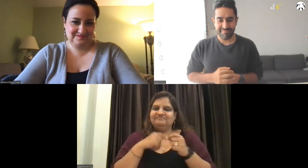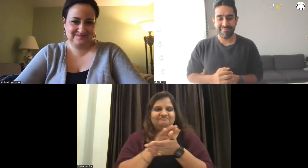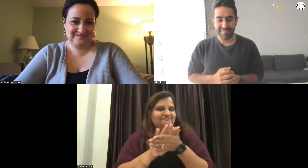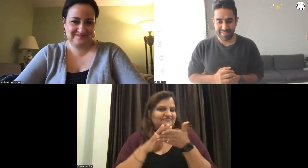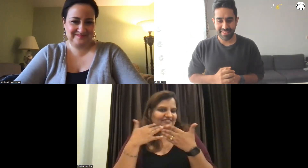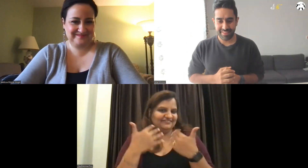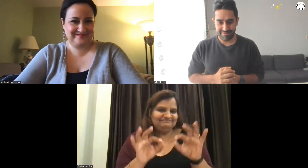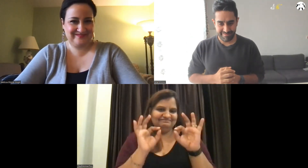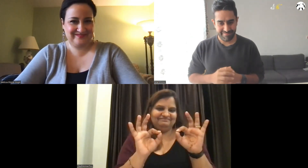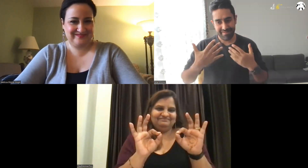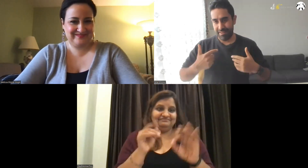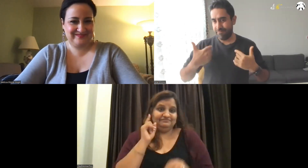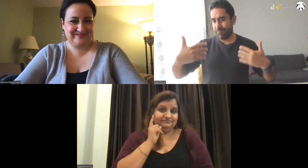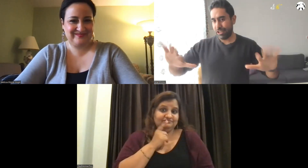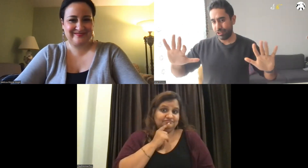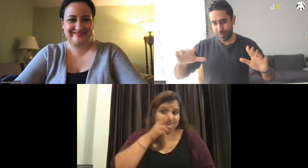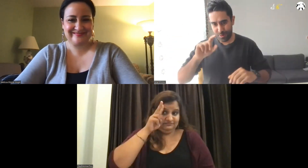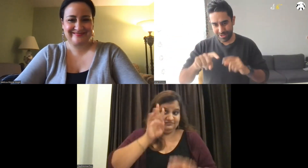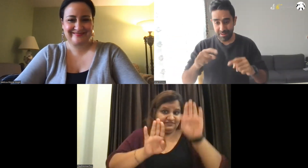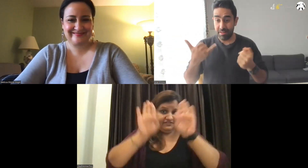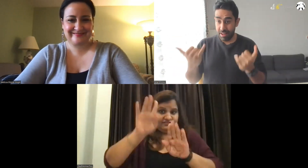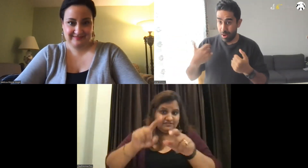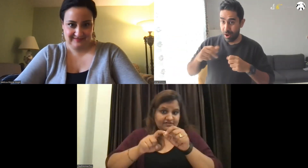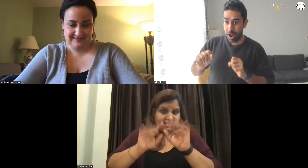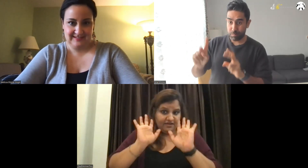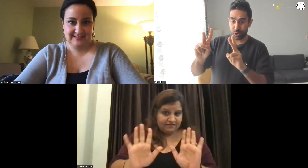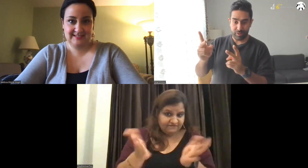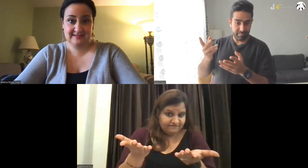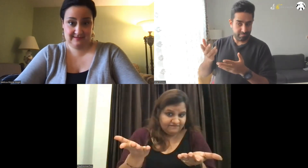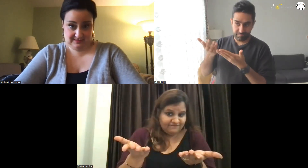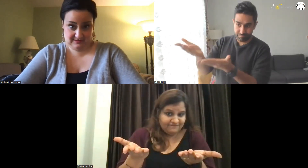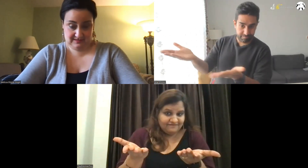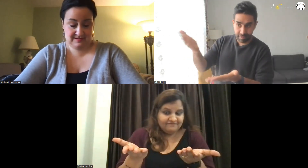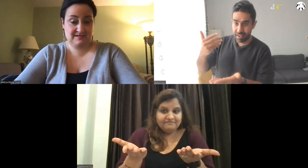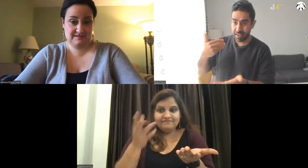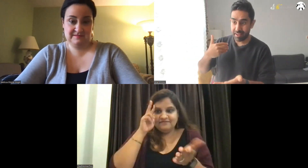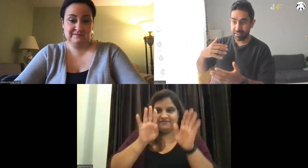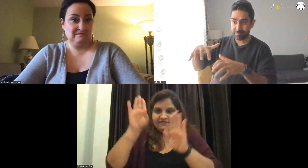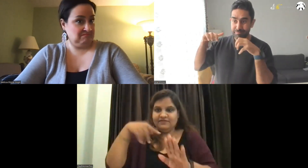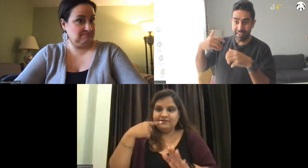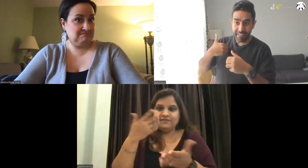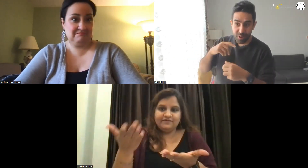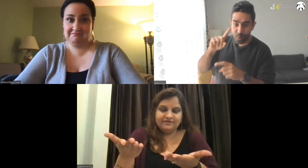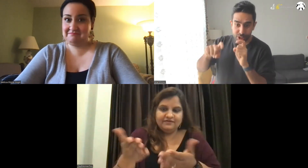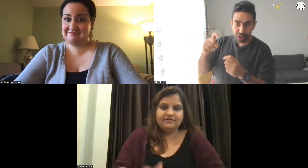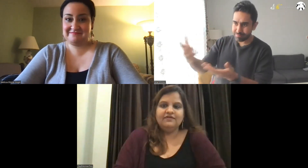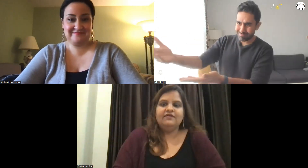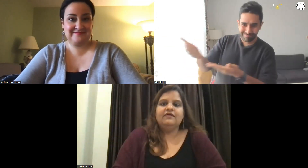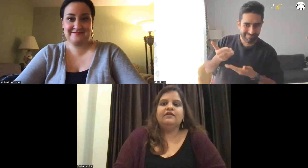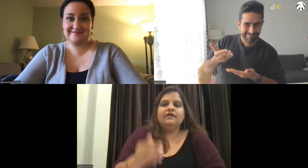in in the persons. All right, thank you so much, Melissa. And we can see few people raising their